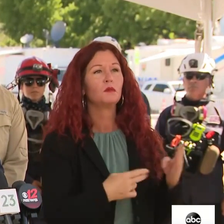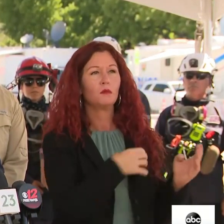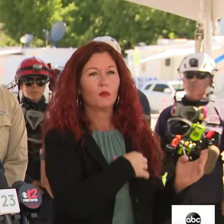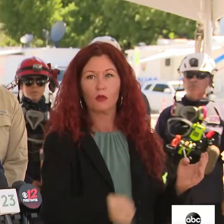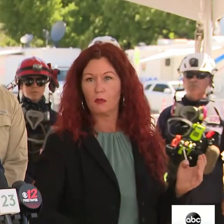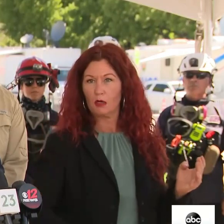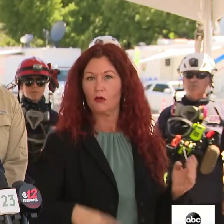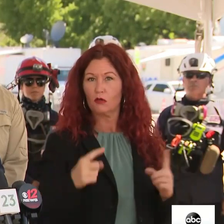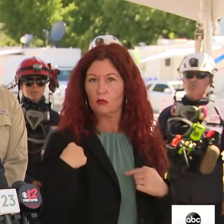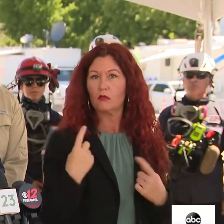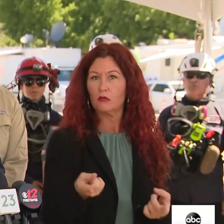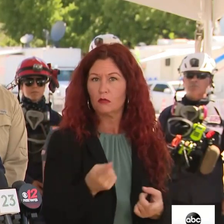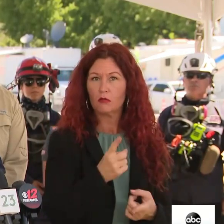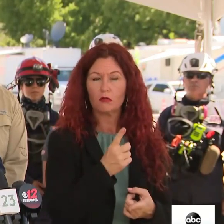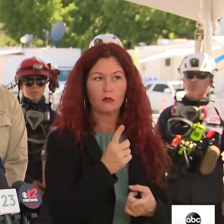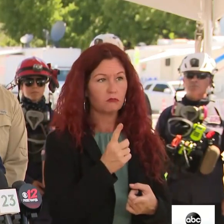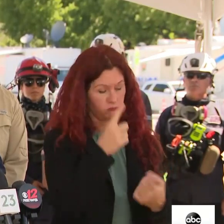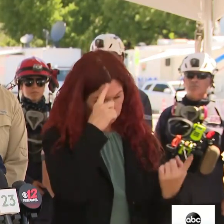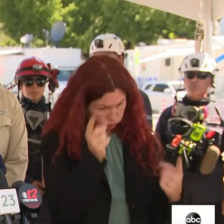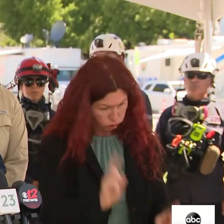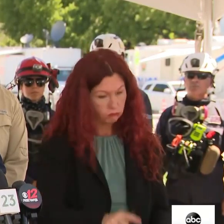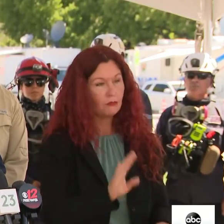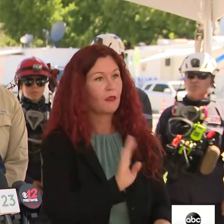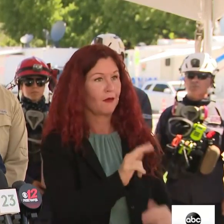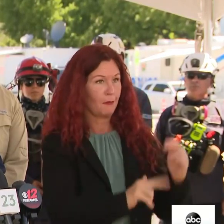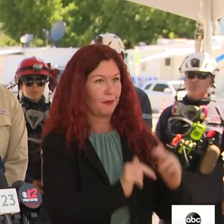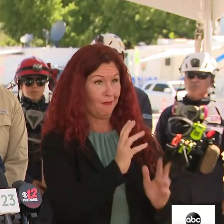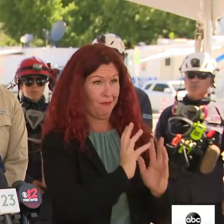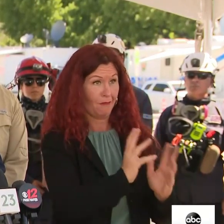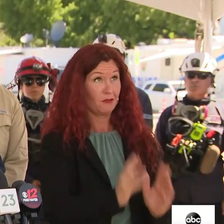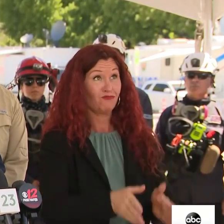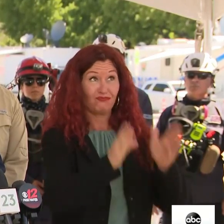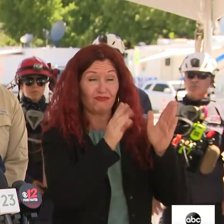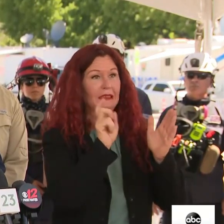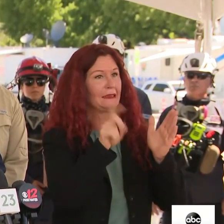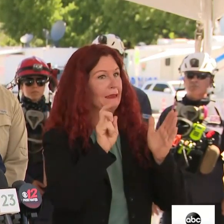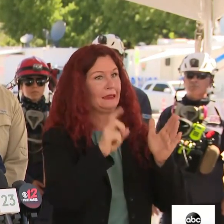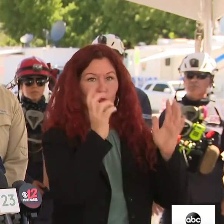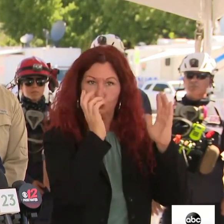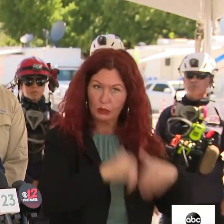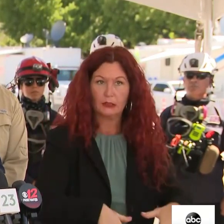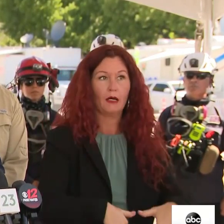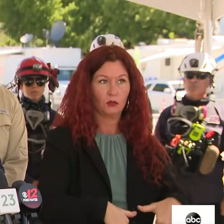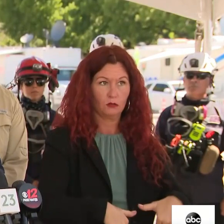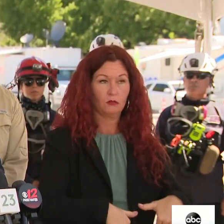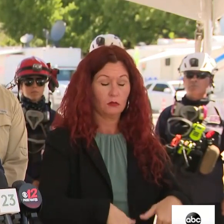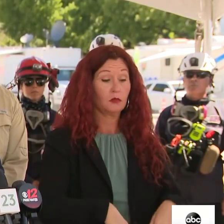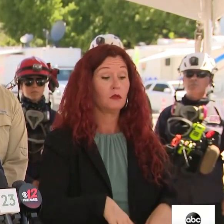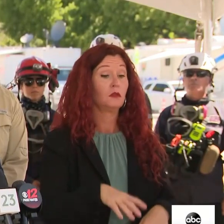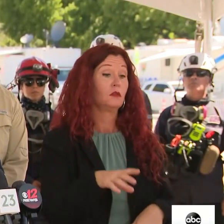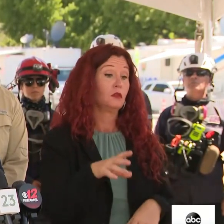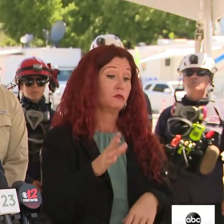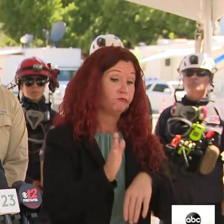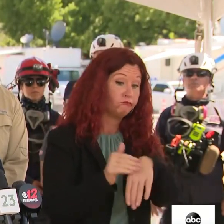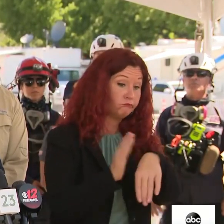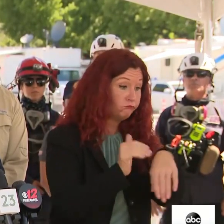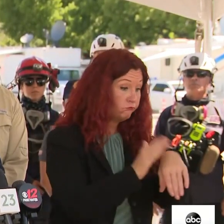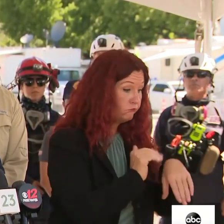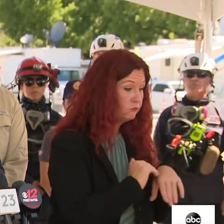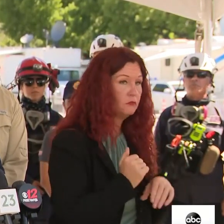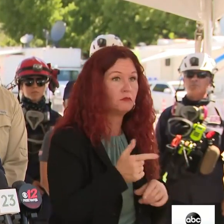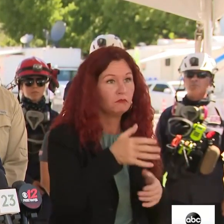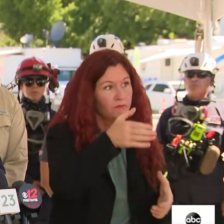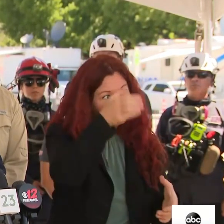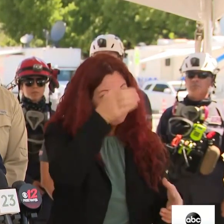supported demolishing the building. We brought in on the state level the Department of Transportation engineers to examine the